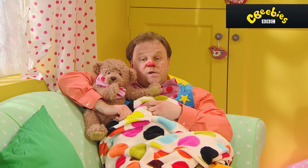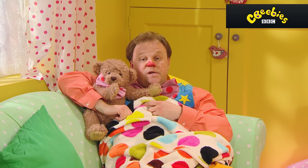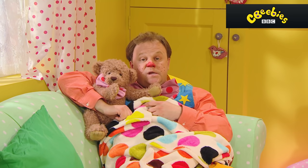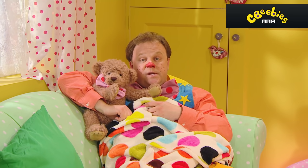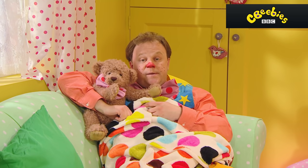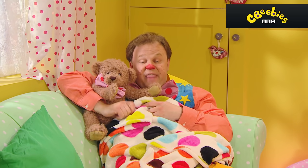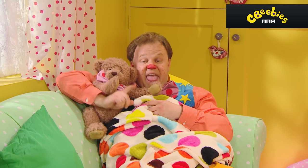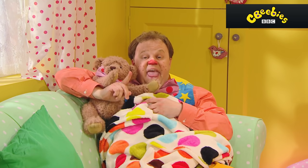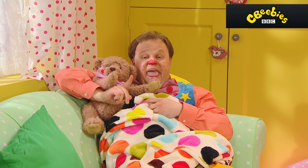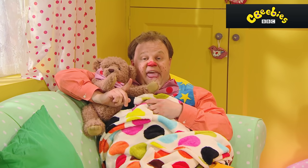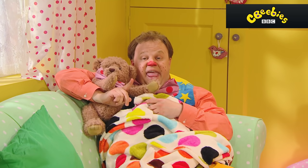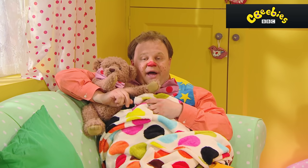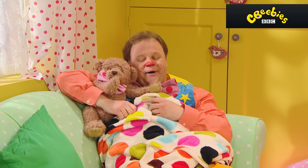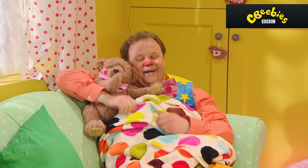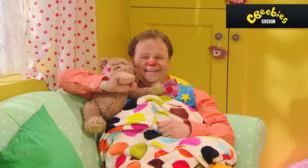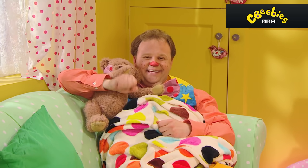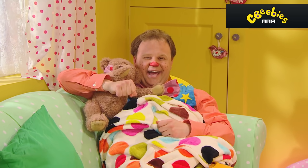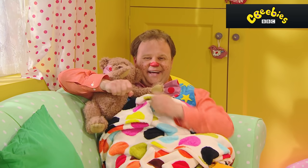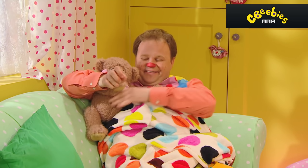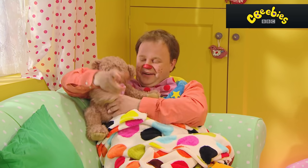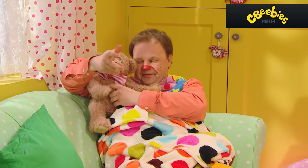for quiet? Yes.